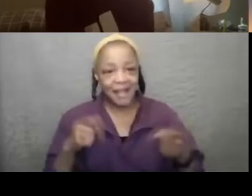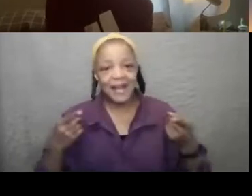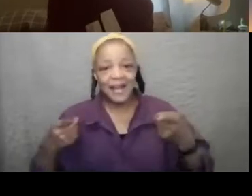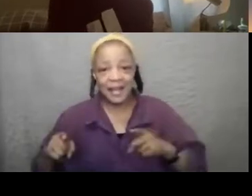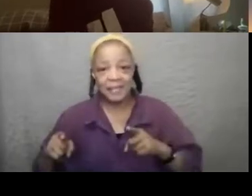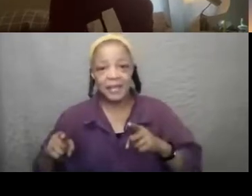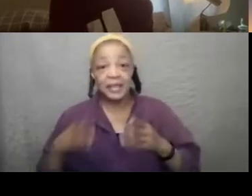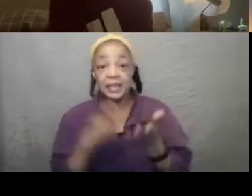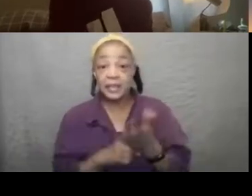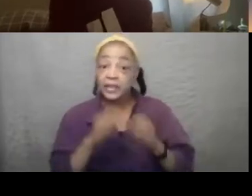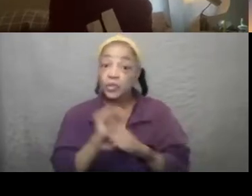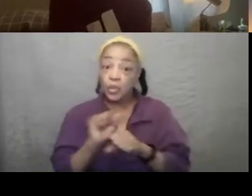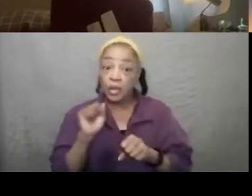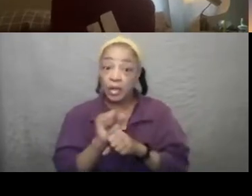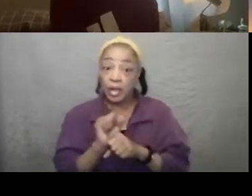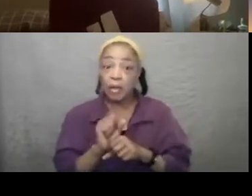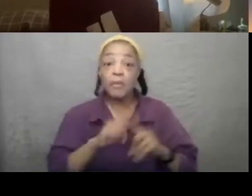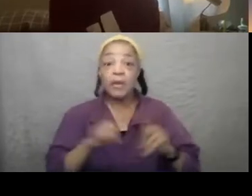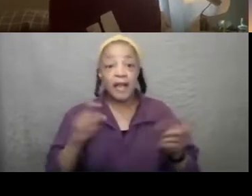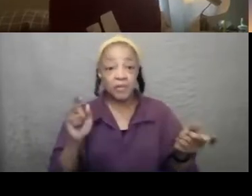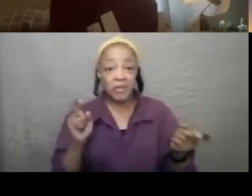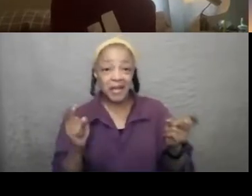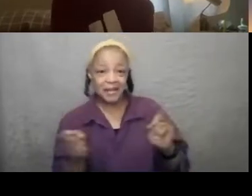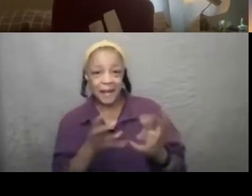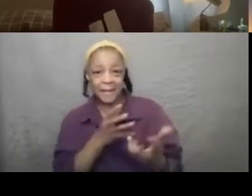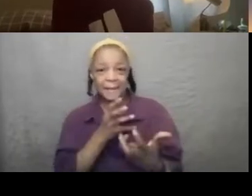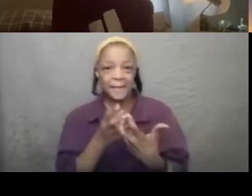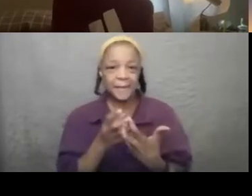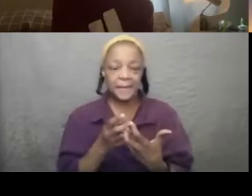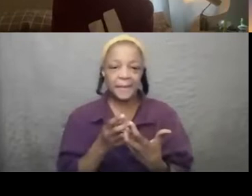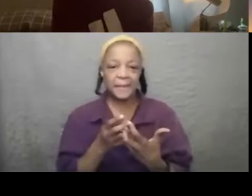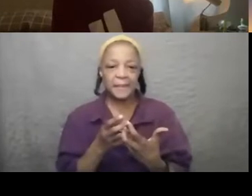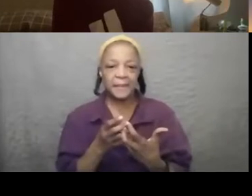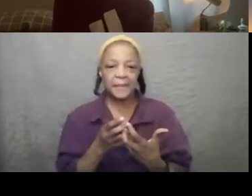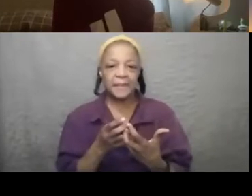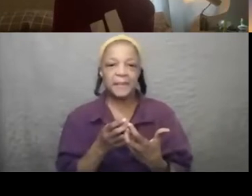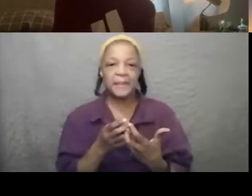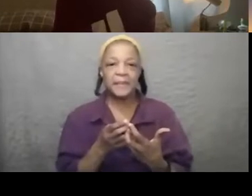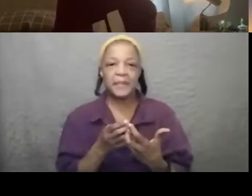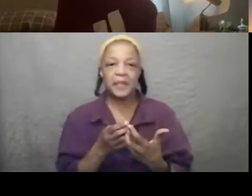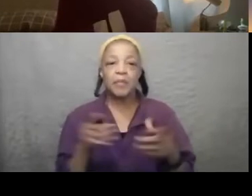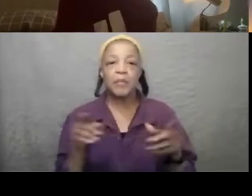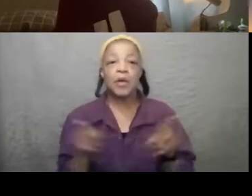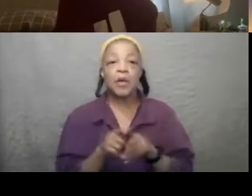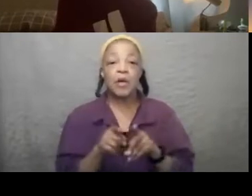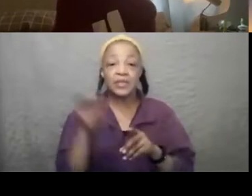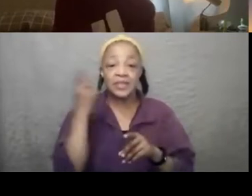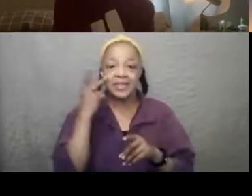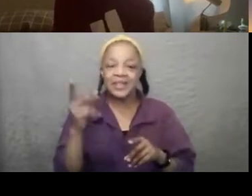it takes work and takes that you have to adapt things. But I also see this huge pushback to the old